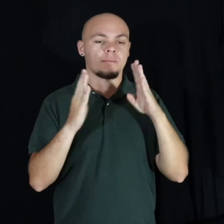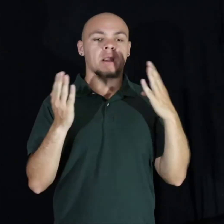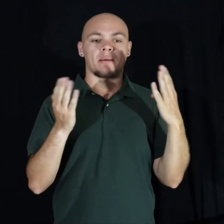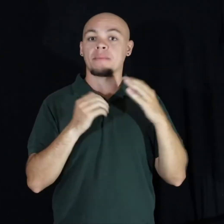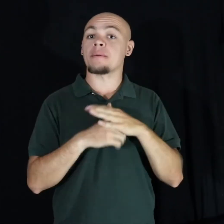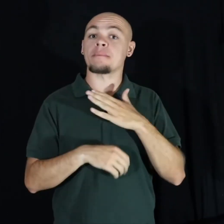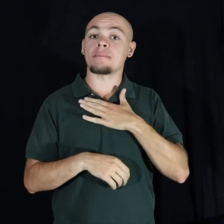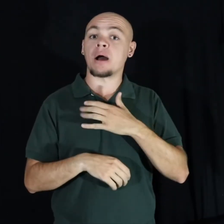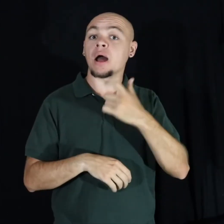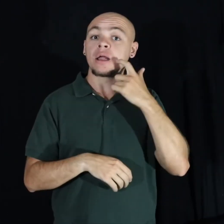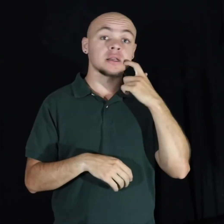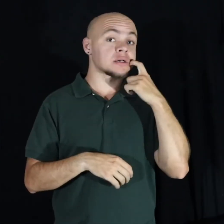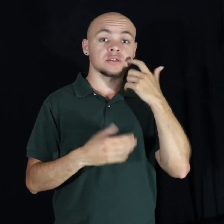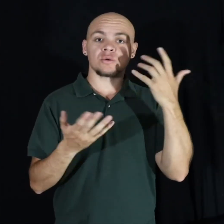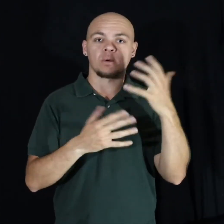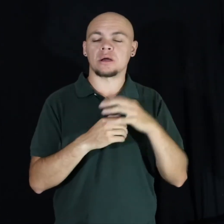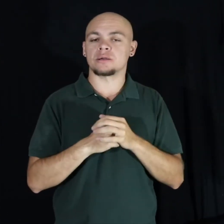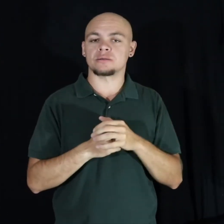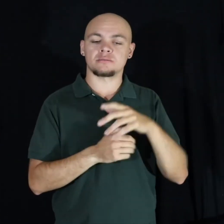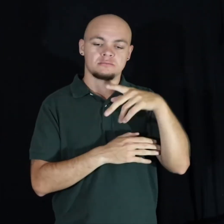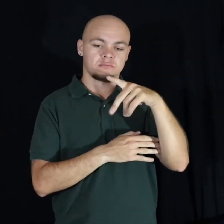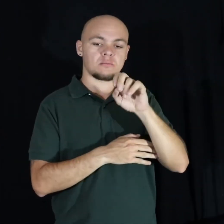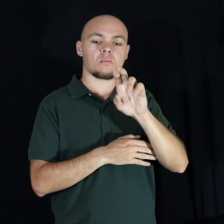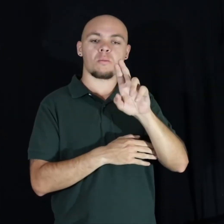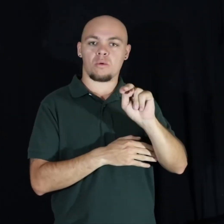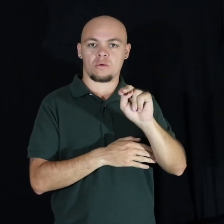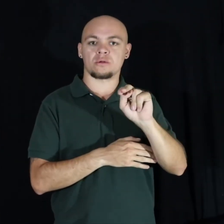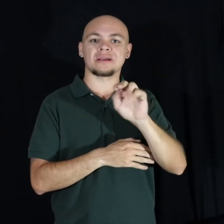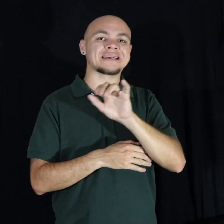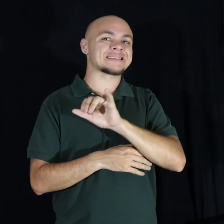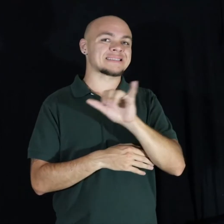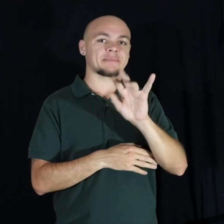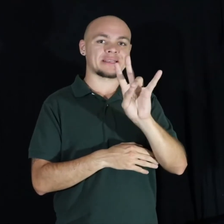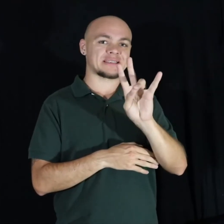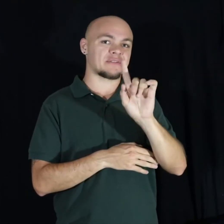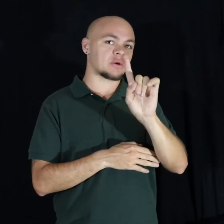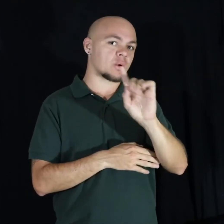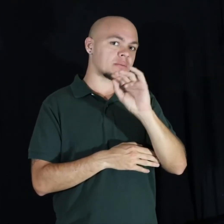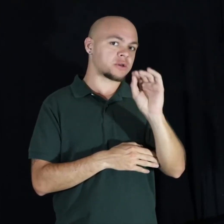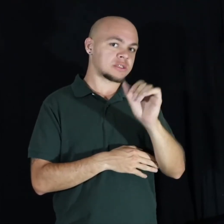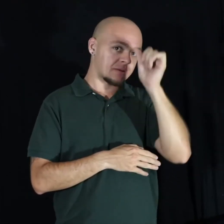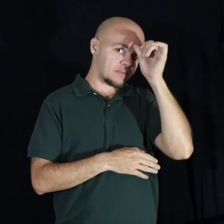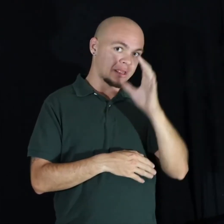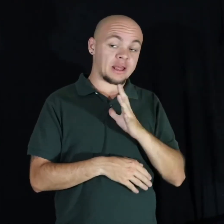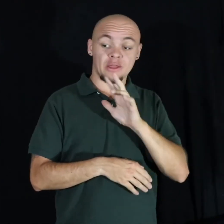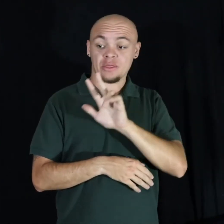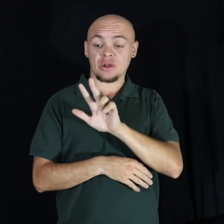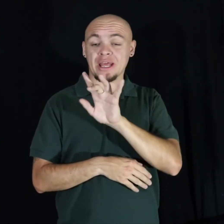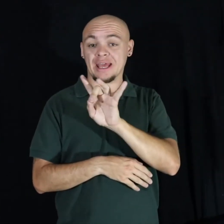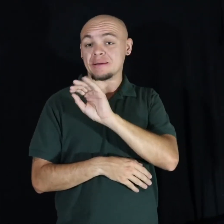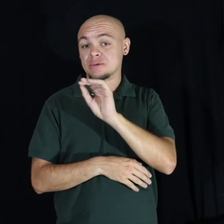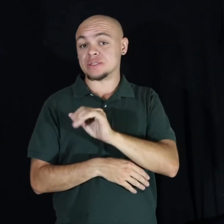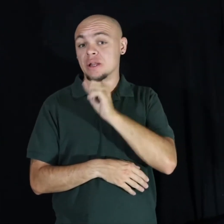addiction of choice happened to be pornography, just like 71% of men and 38% of women today.